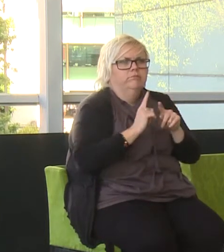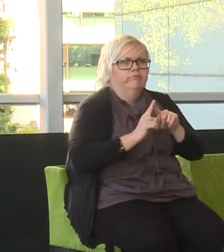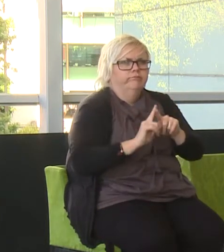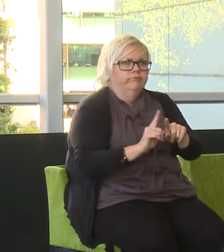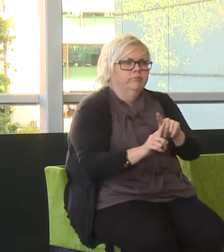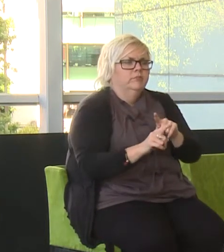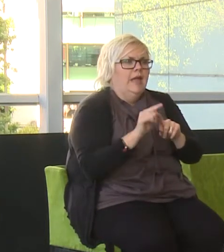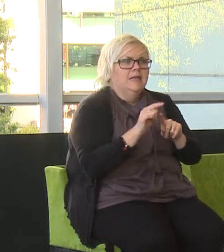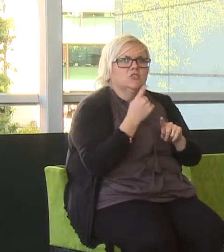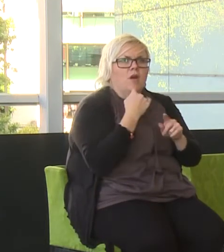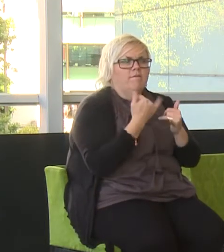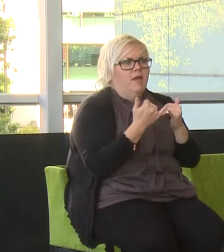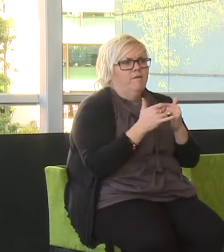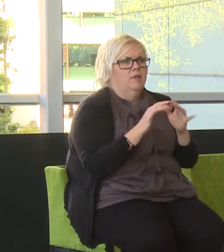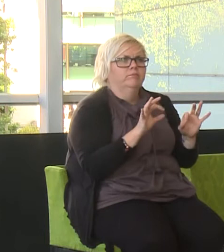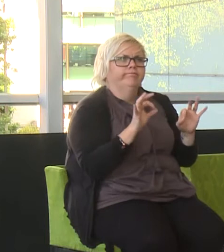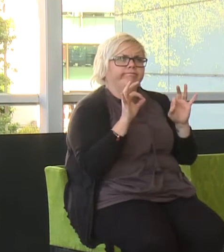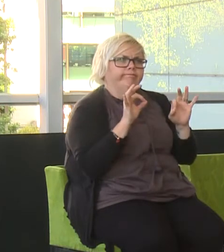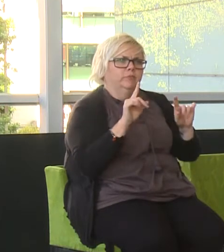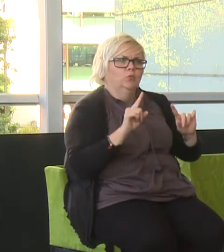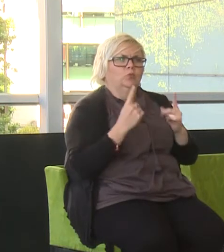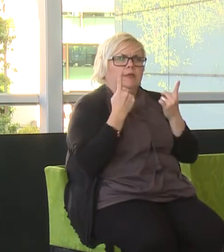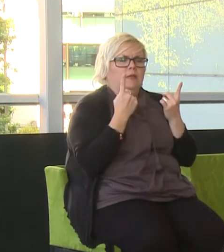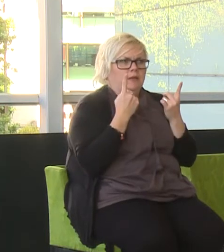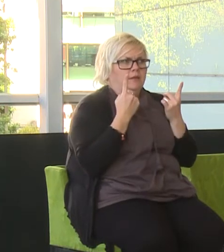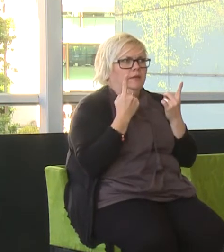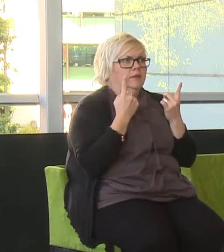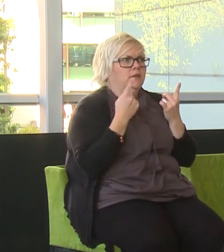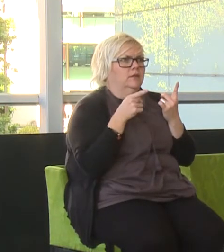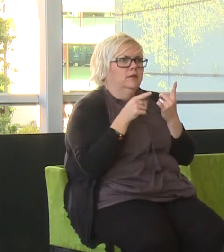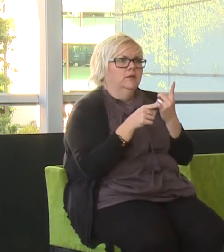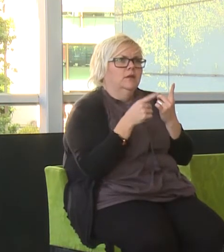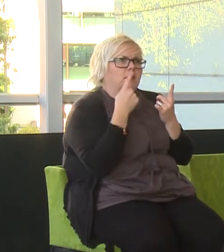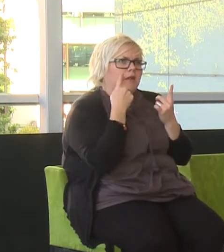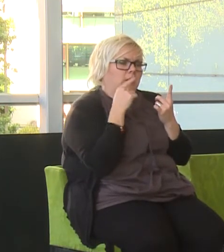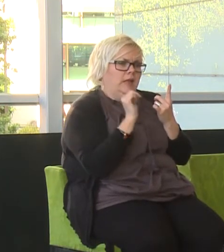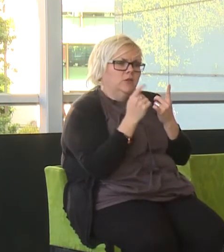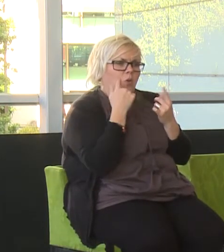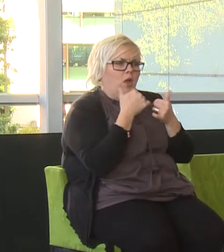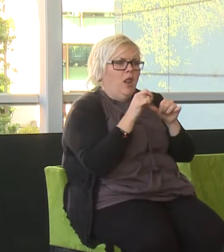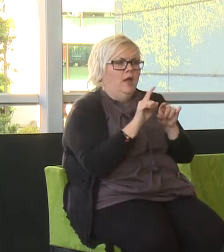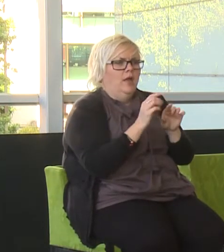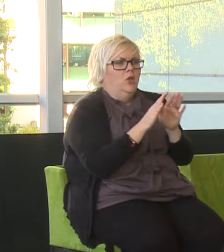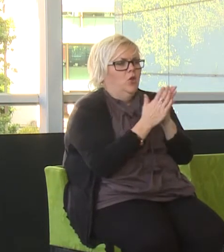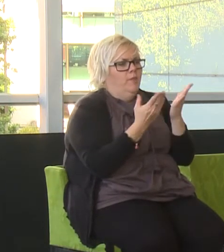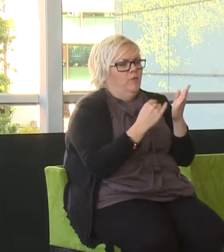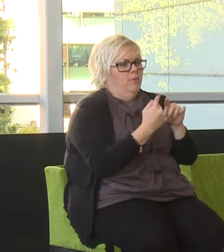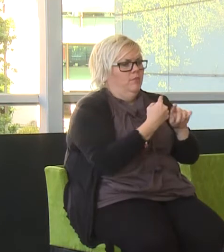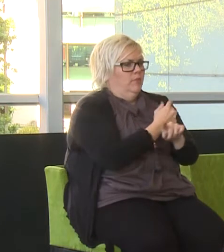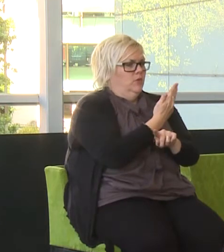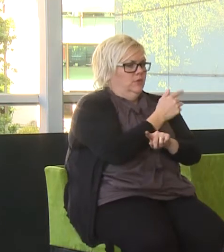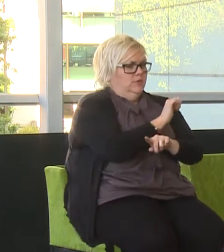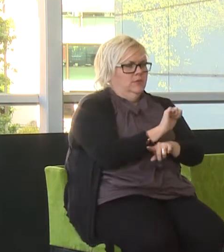very distinctive. He said the look of the house style of Marvel's Silver Age of comics of the 1960s. Our